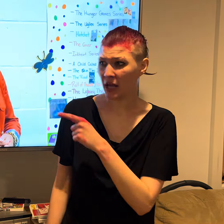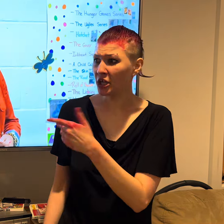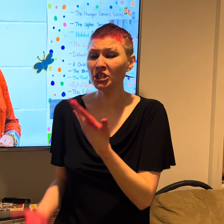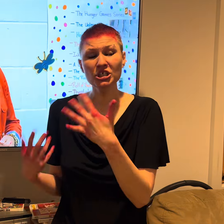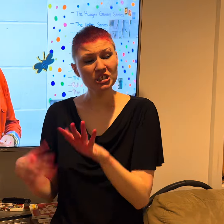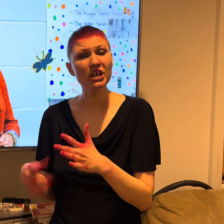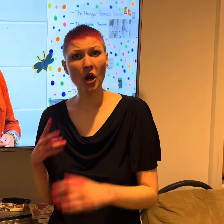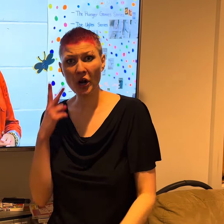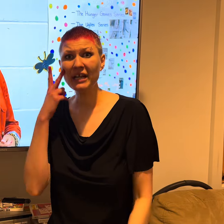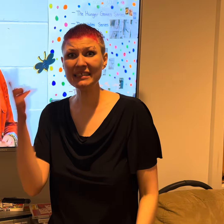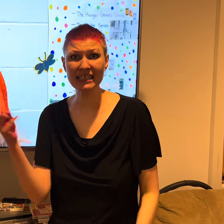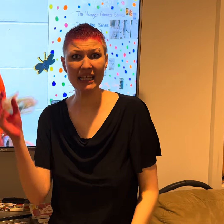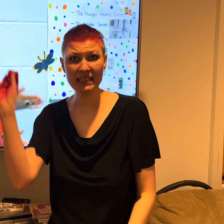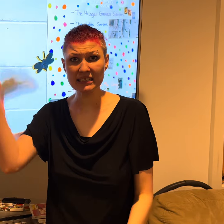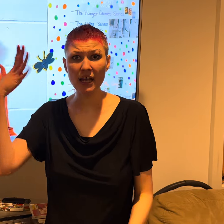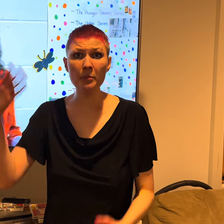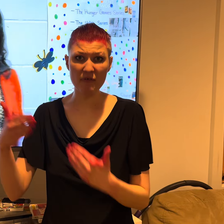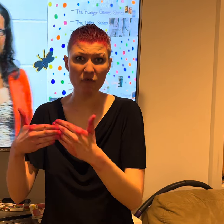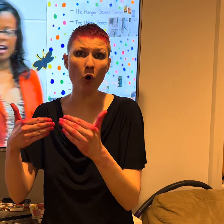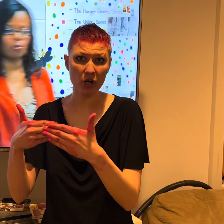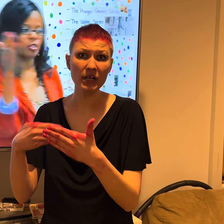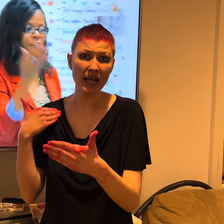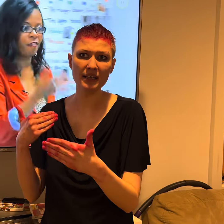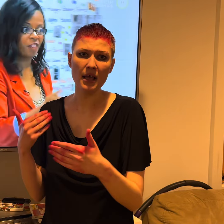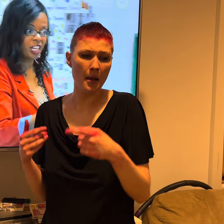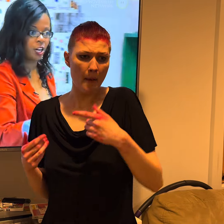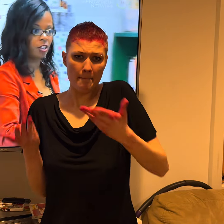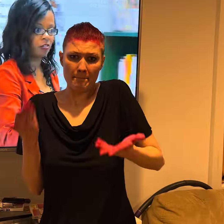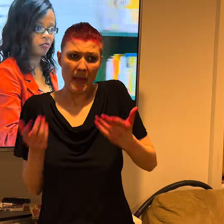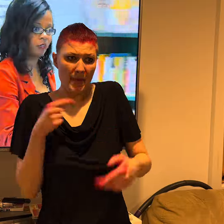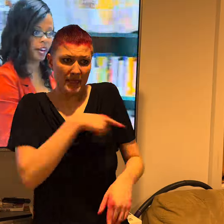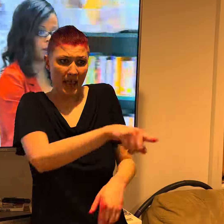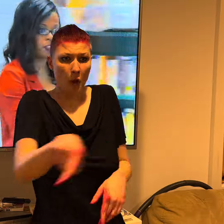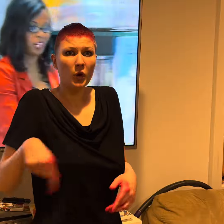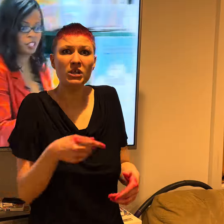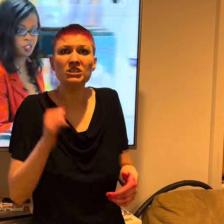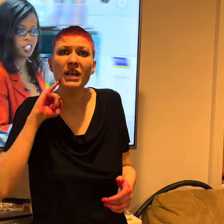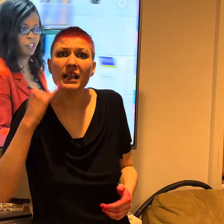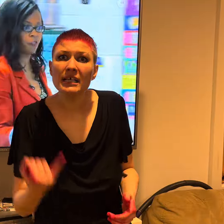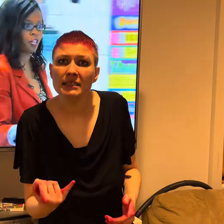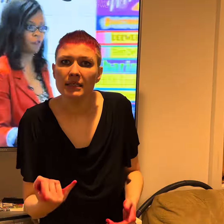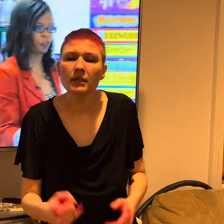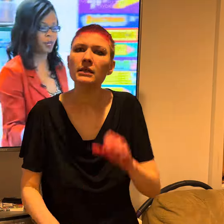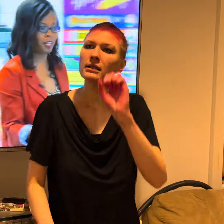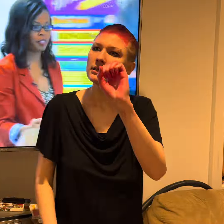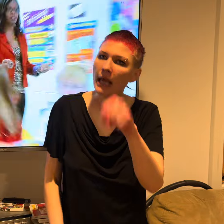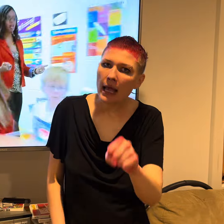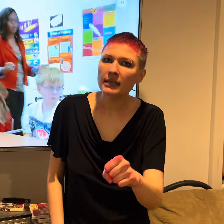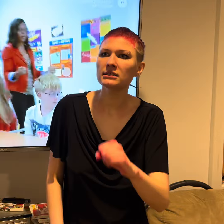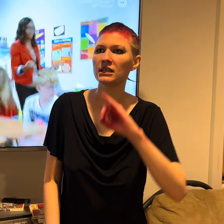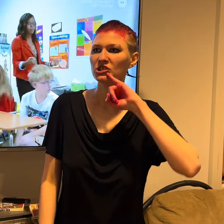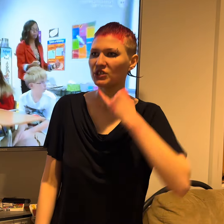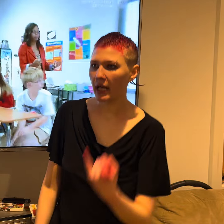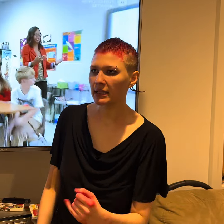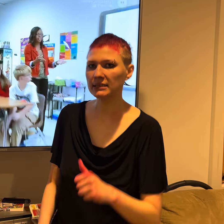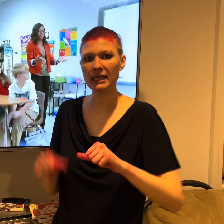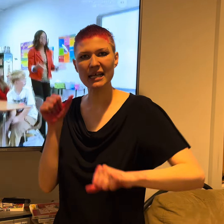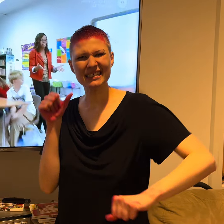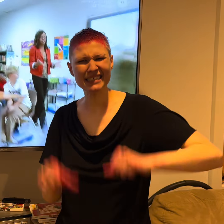be wrong. Perhaps jealousy, doubt, fear, okay? When things are different from us. When people say things that